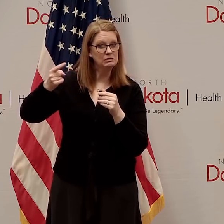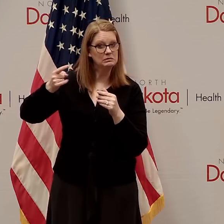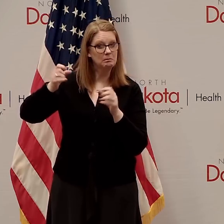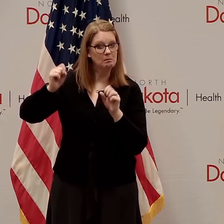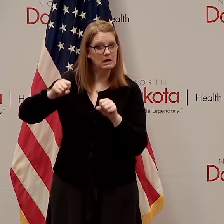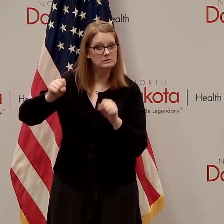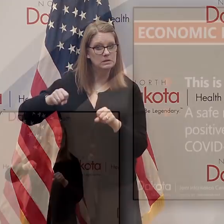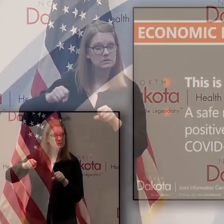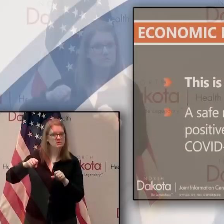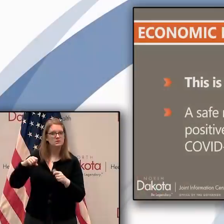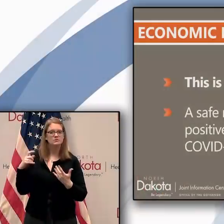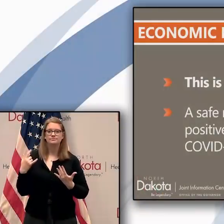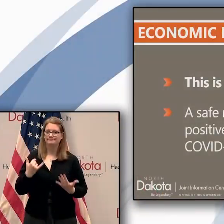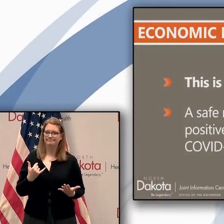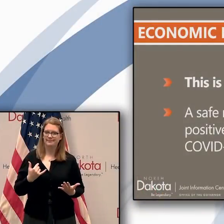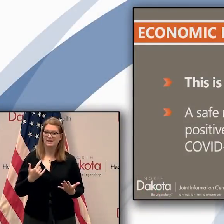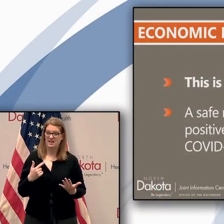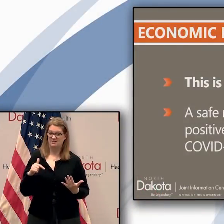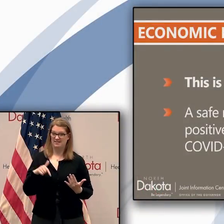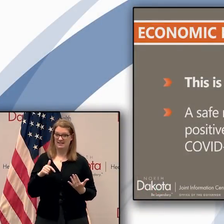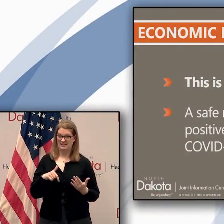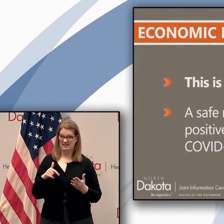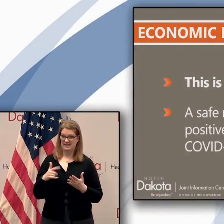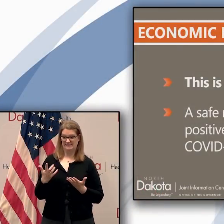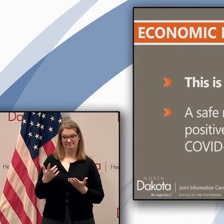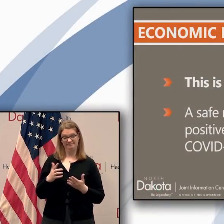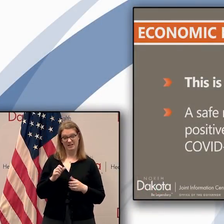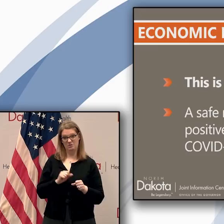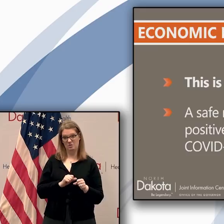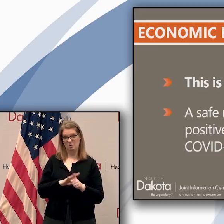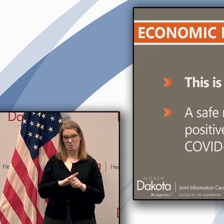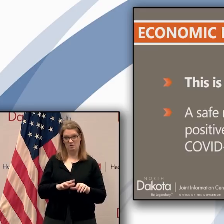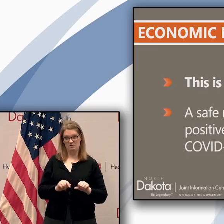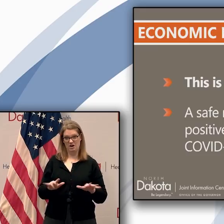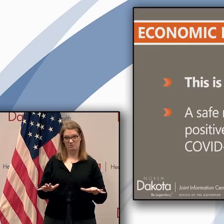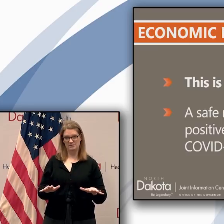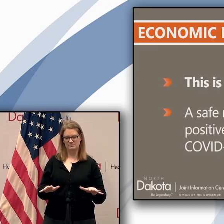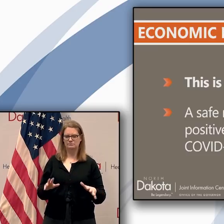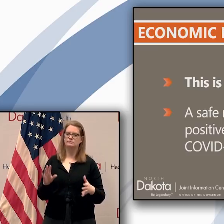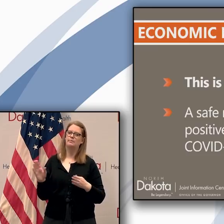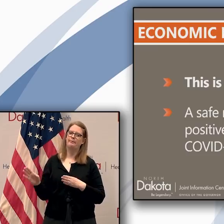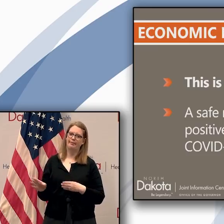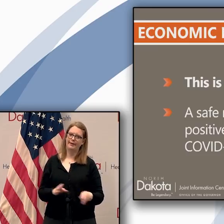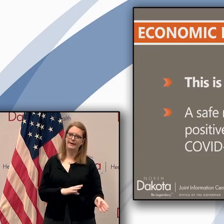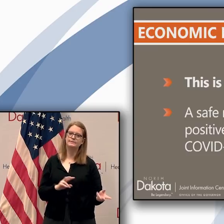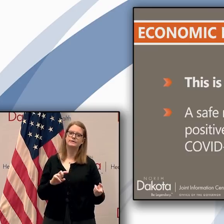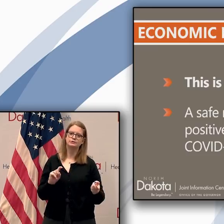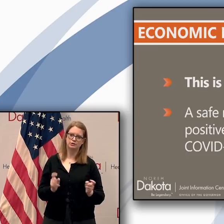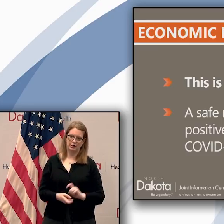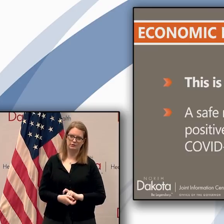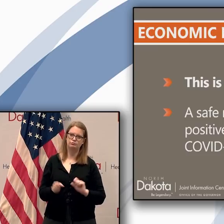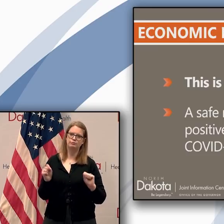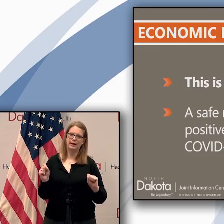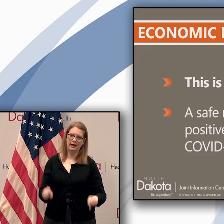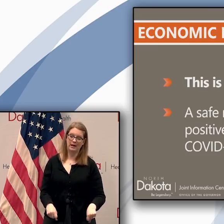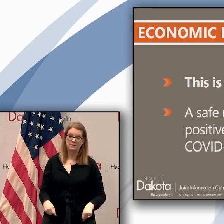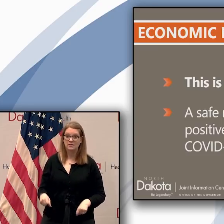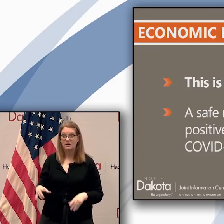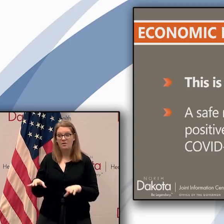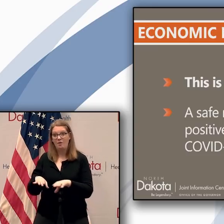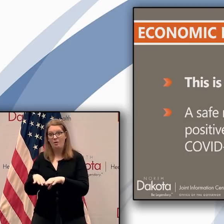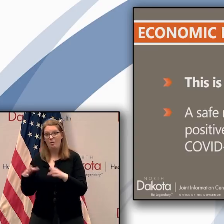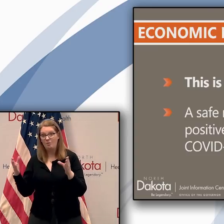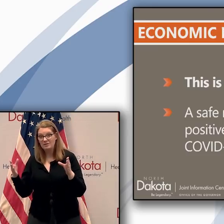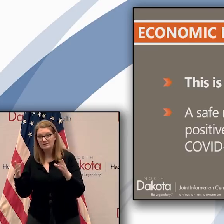this is our plan. As we've come to learn with the coronavirus, plans can change, and whether we reopen then or not depends on